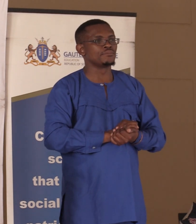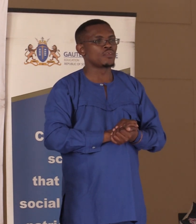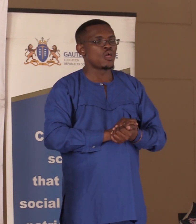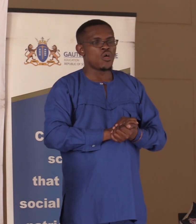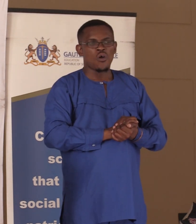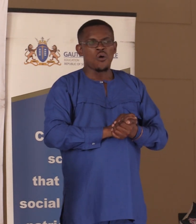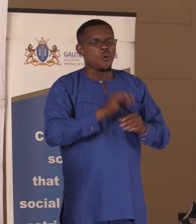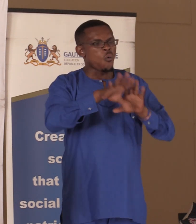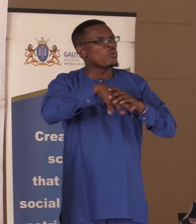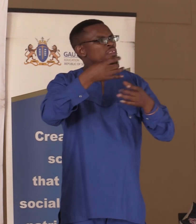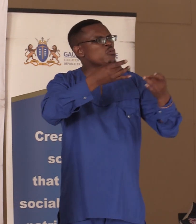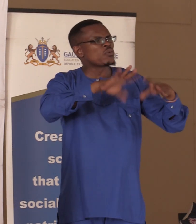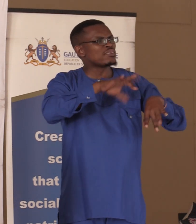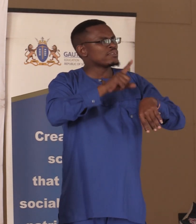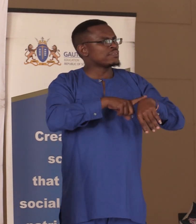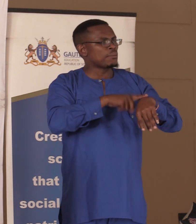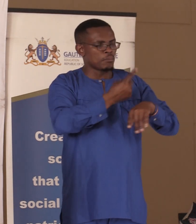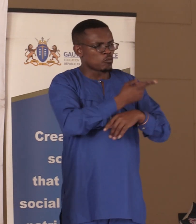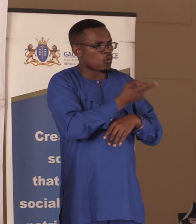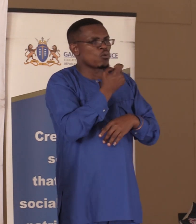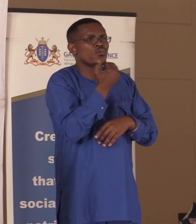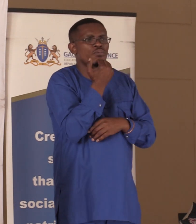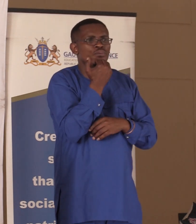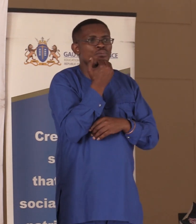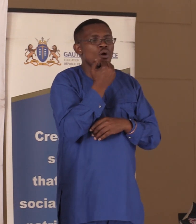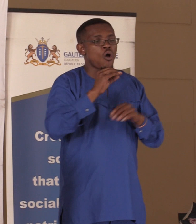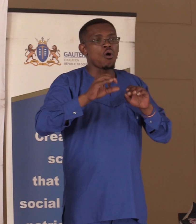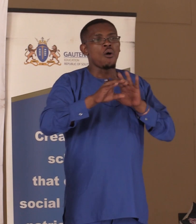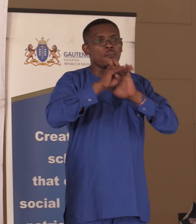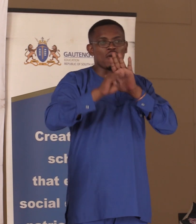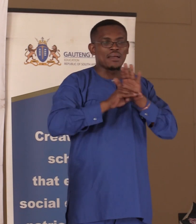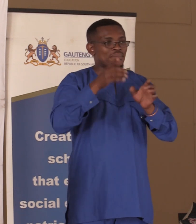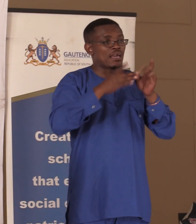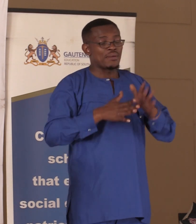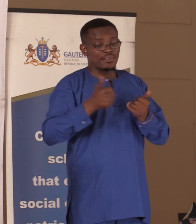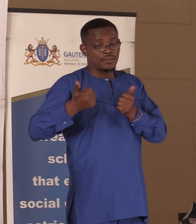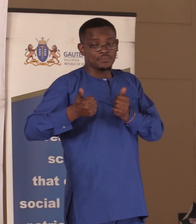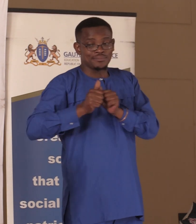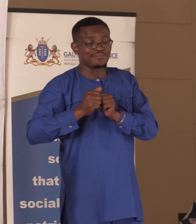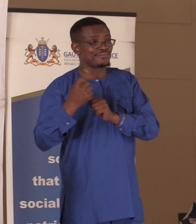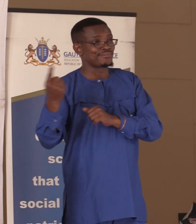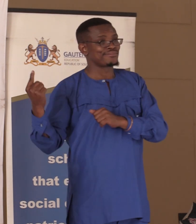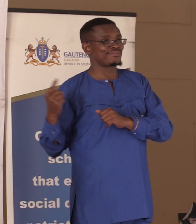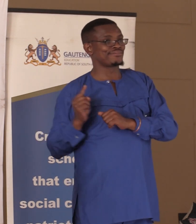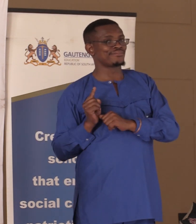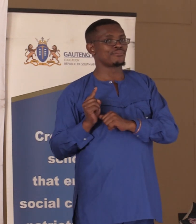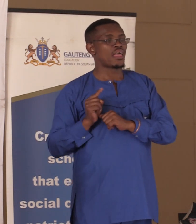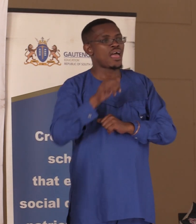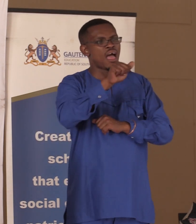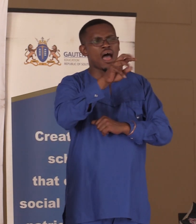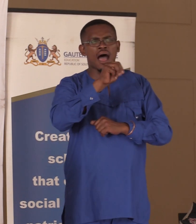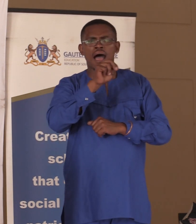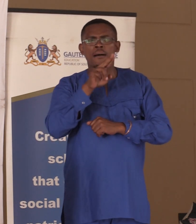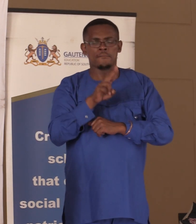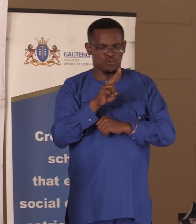Without further ado, I just want to call my co-program director, Amu. As I was talking